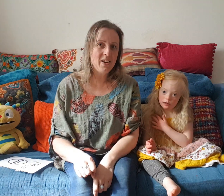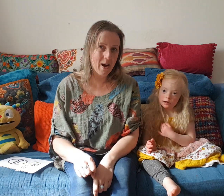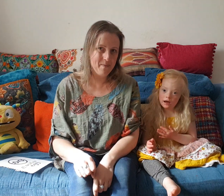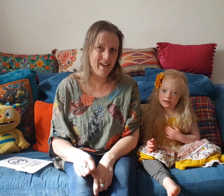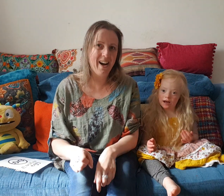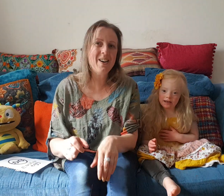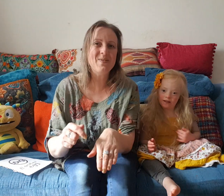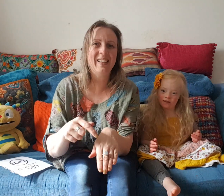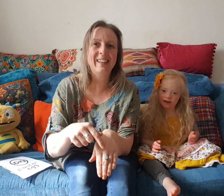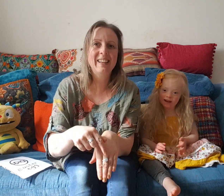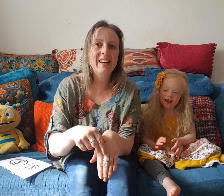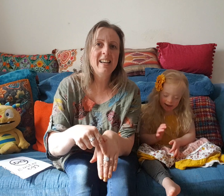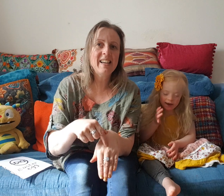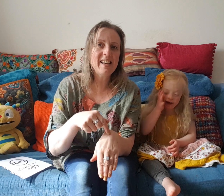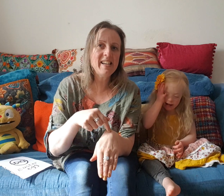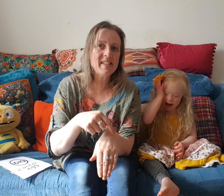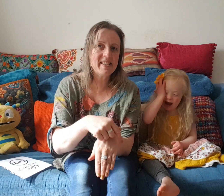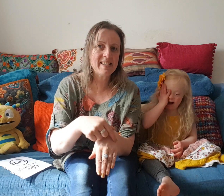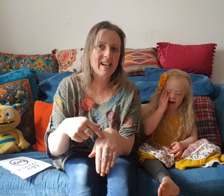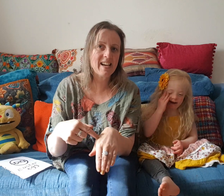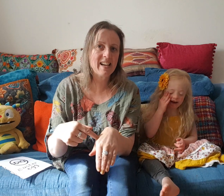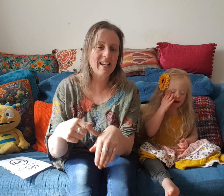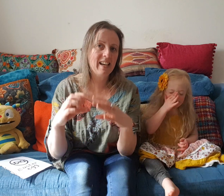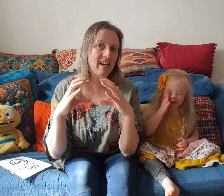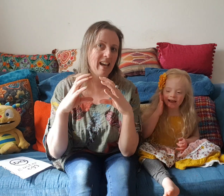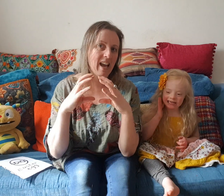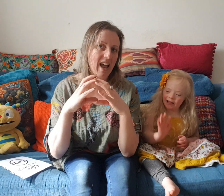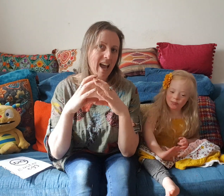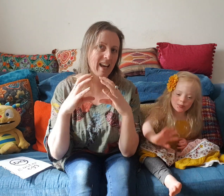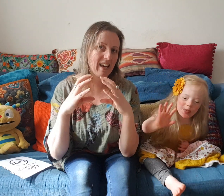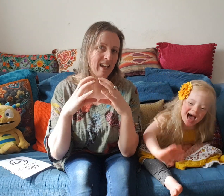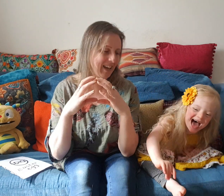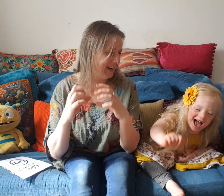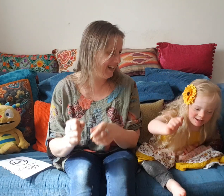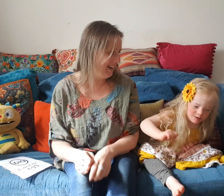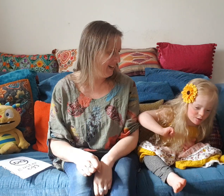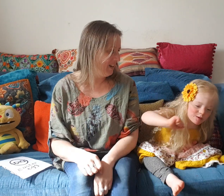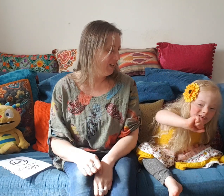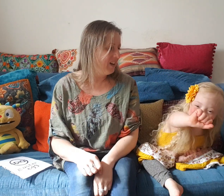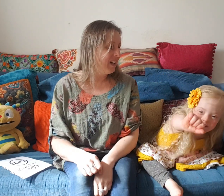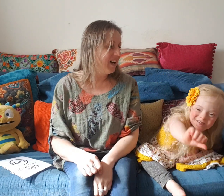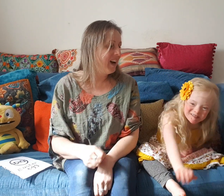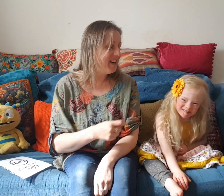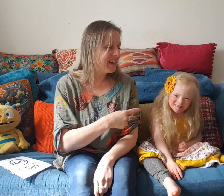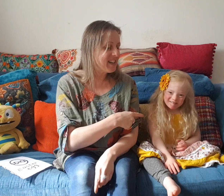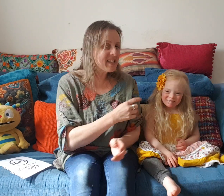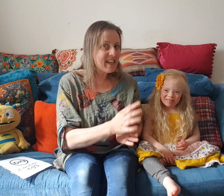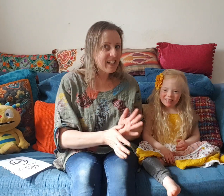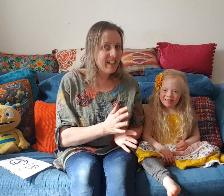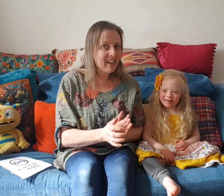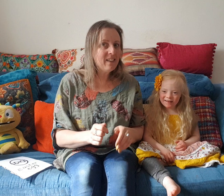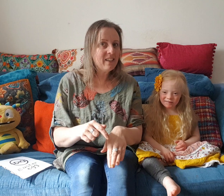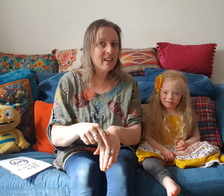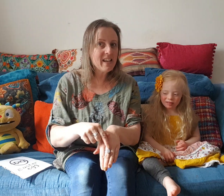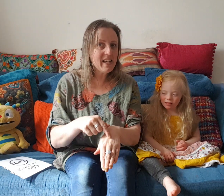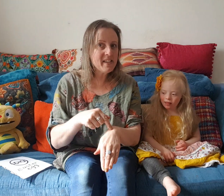Yum, yum. Easter egg. Are you going to sign